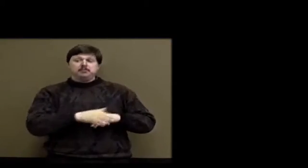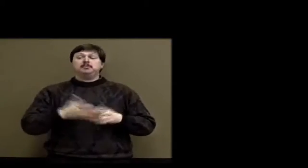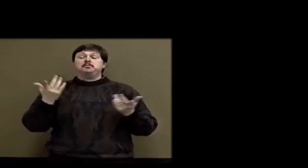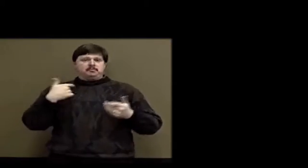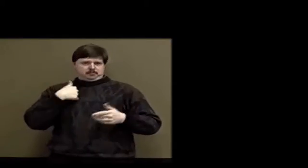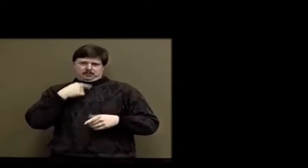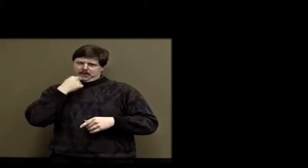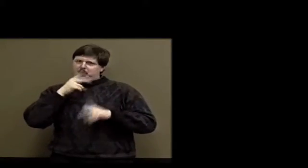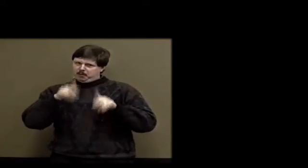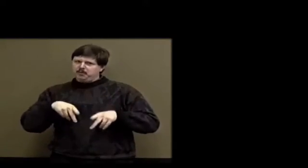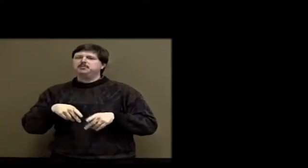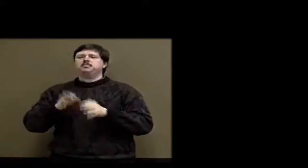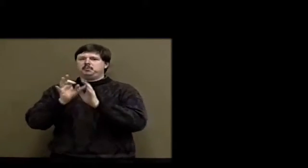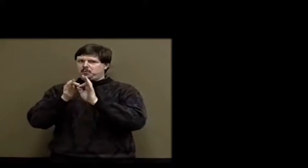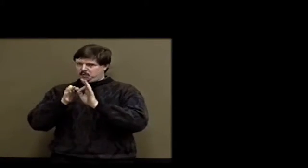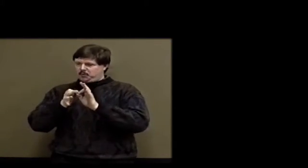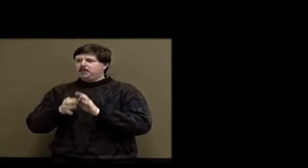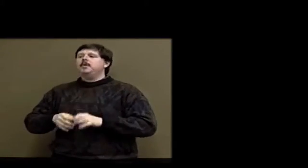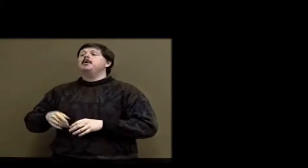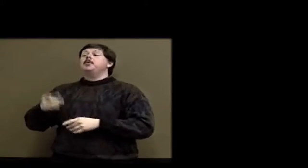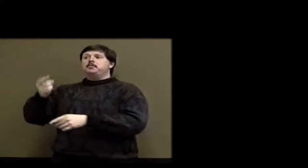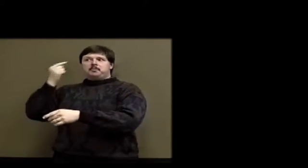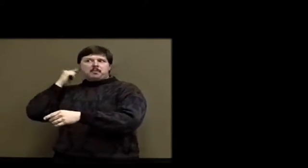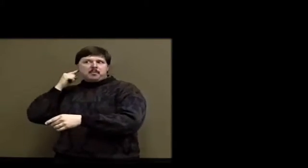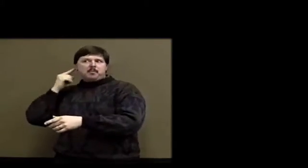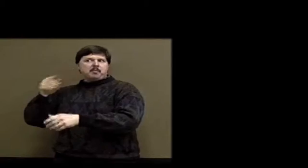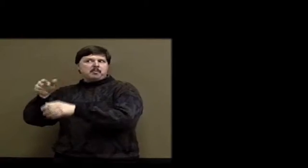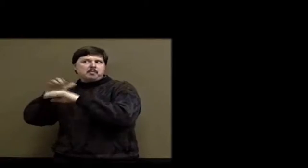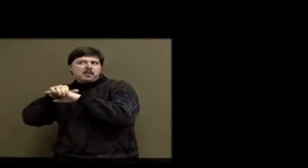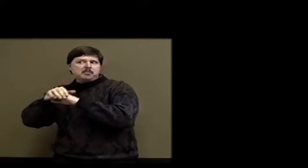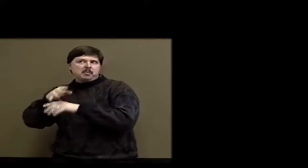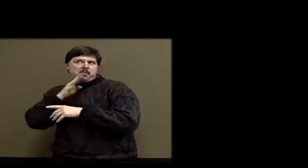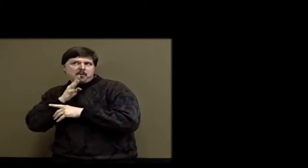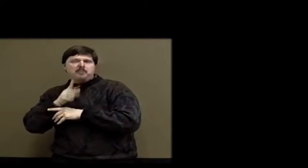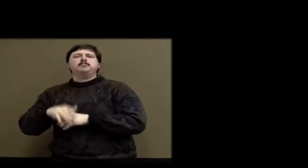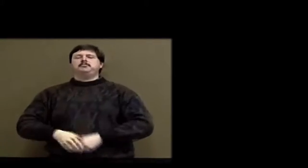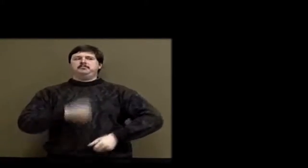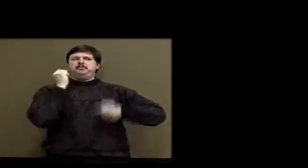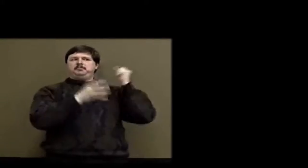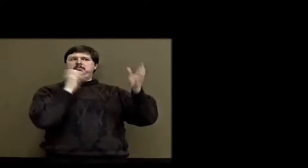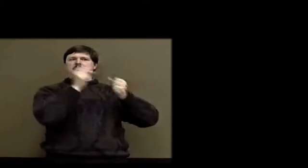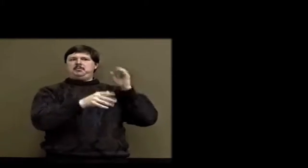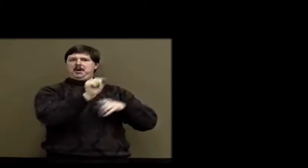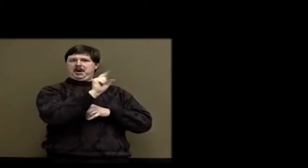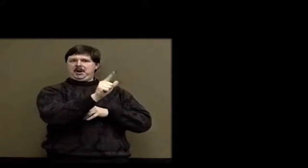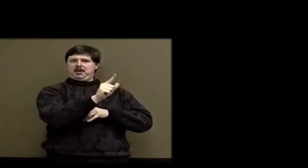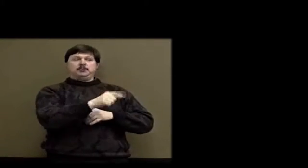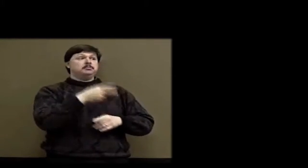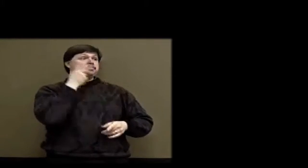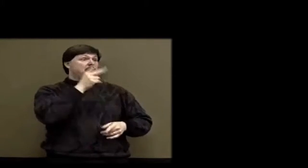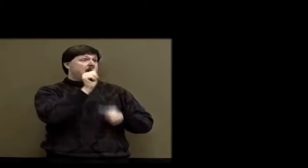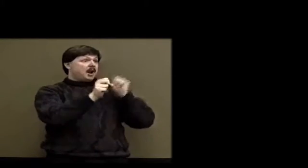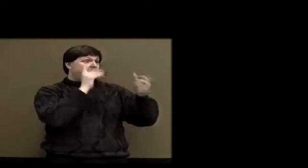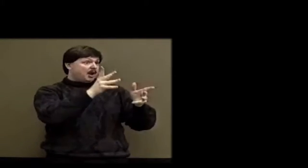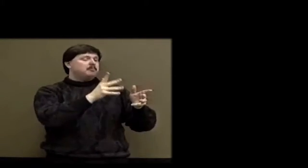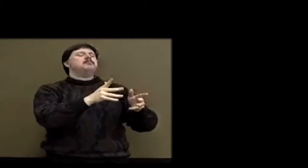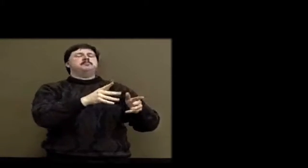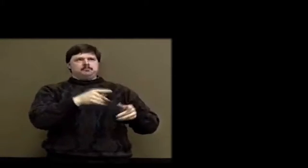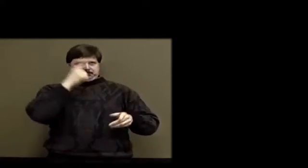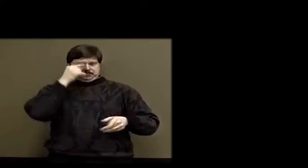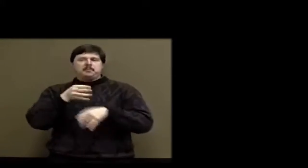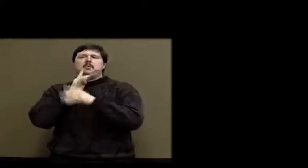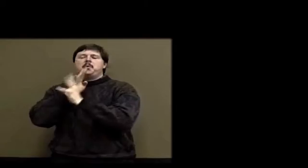English. I am a non-deaf interpreter. I am able to hear spoken English and produce the message in ASL and vice versa. I can see